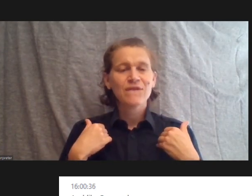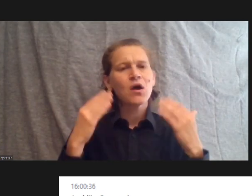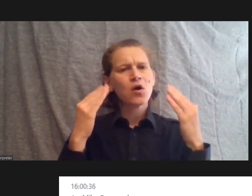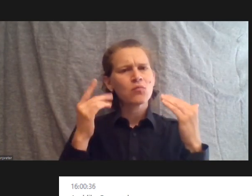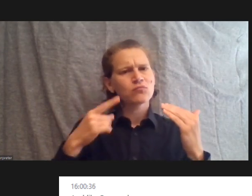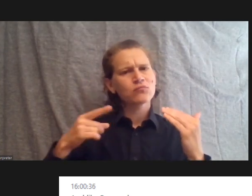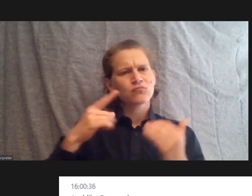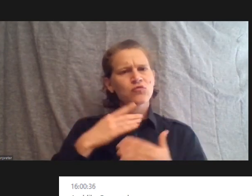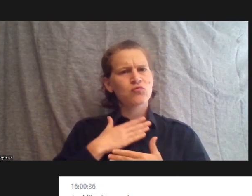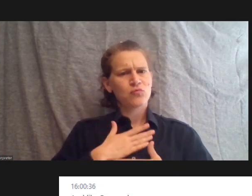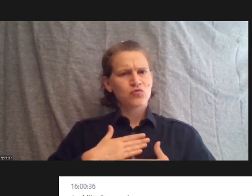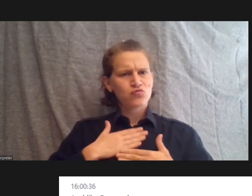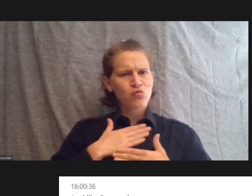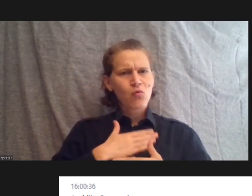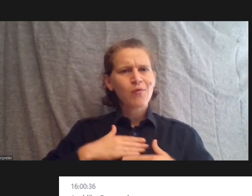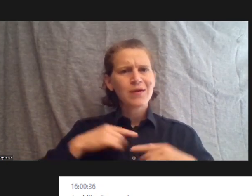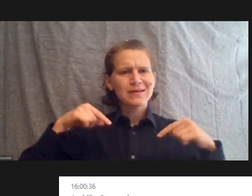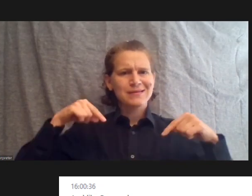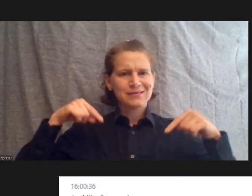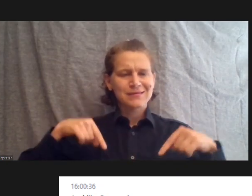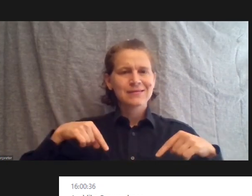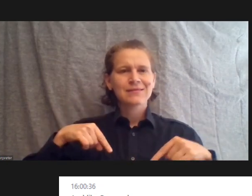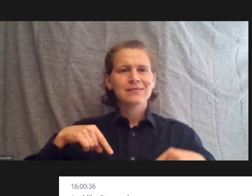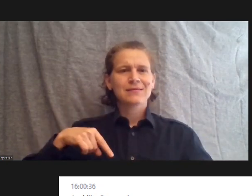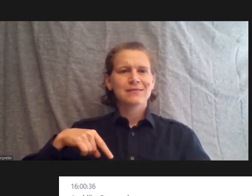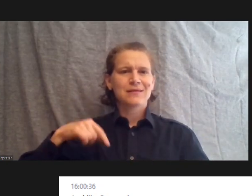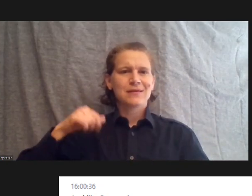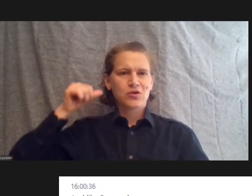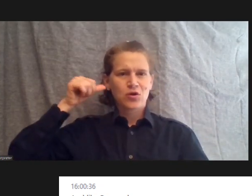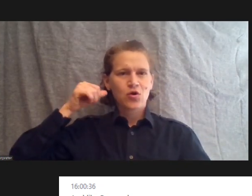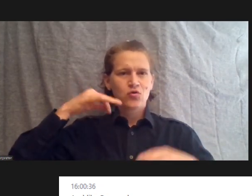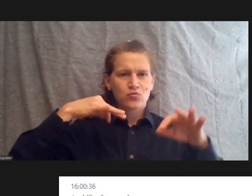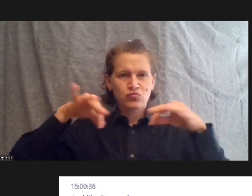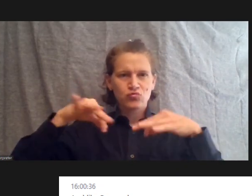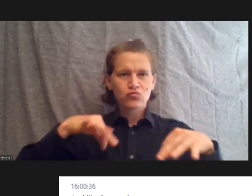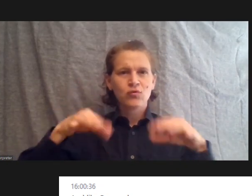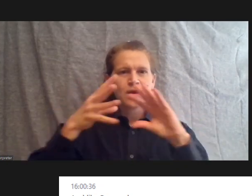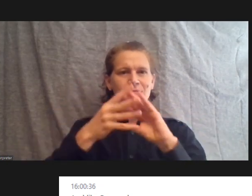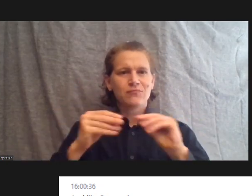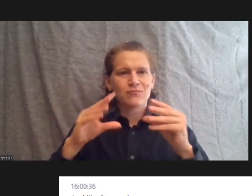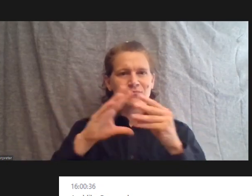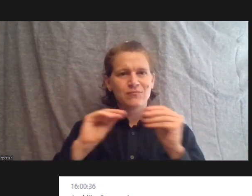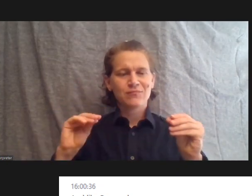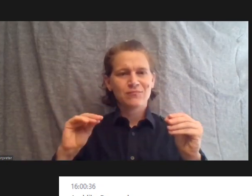this audio described storytelling event. Hey, welcome to my world.